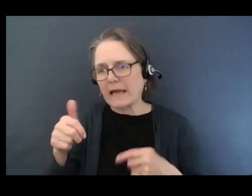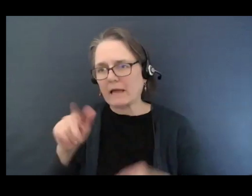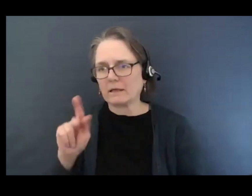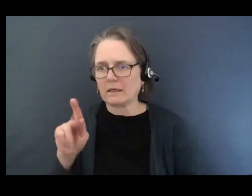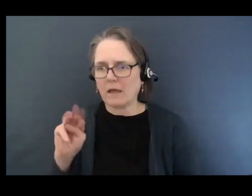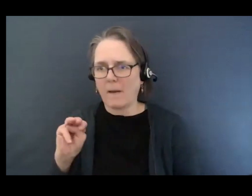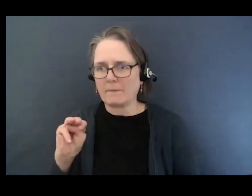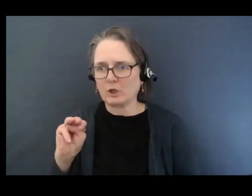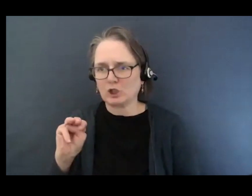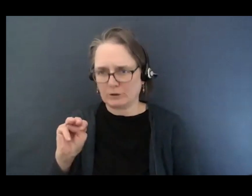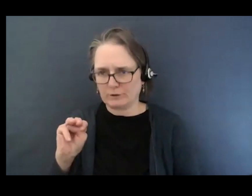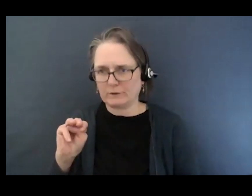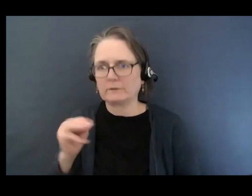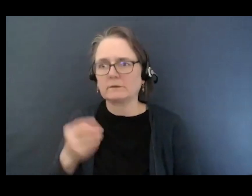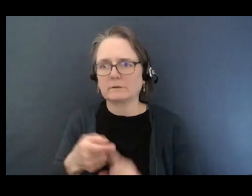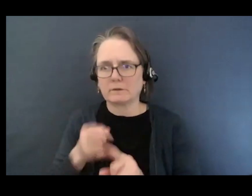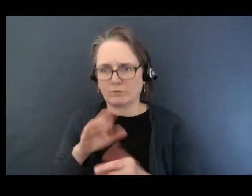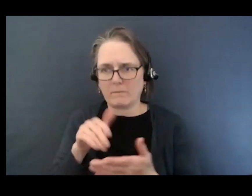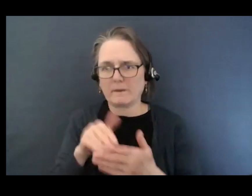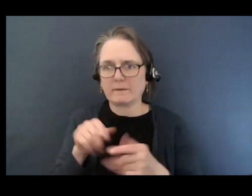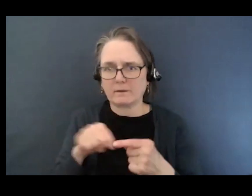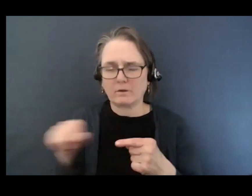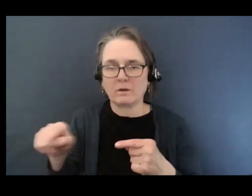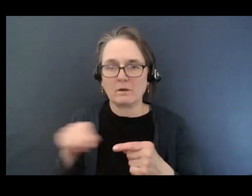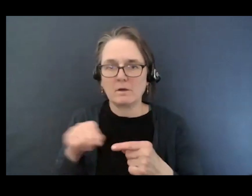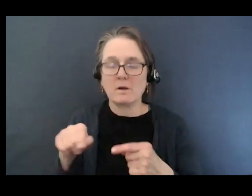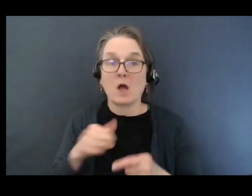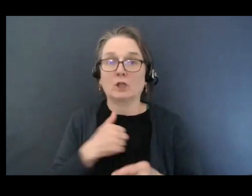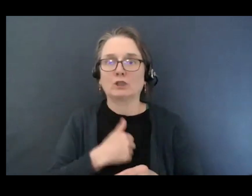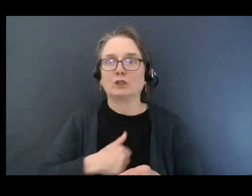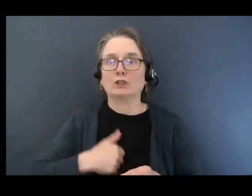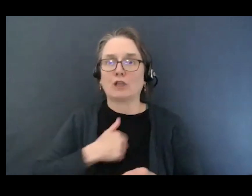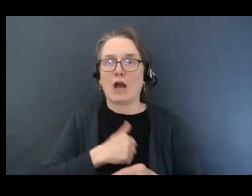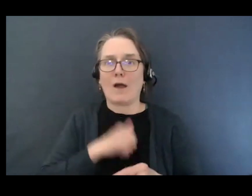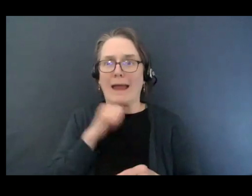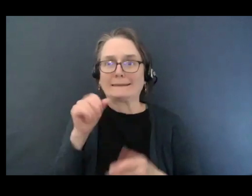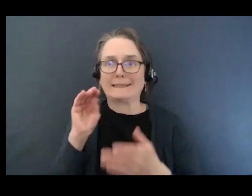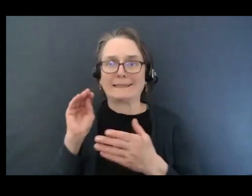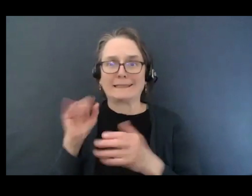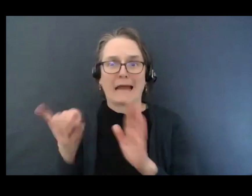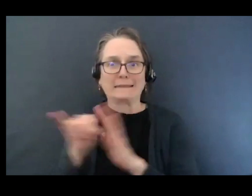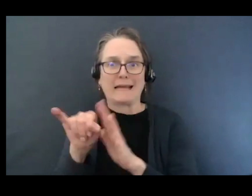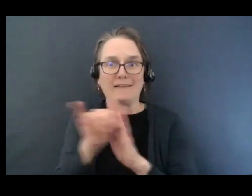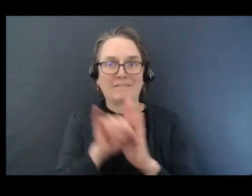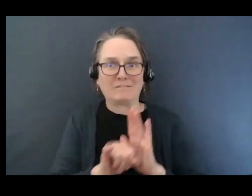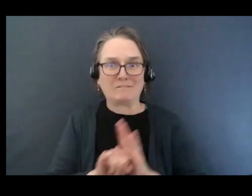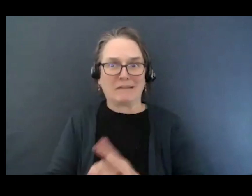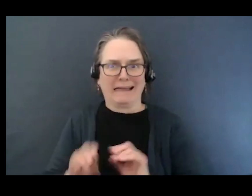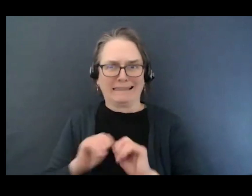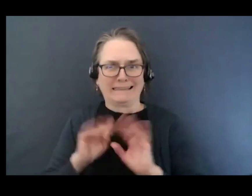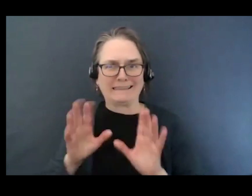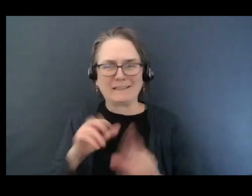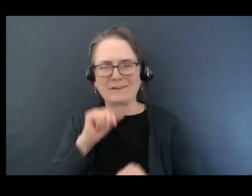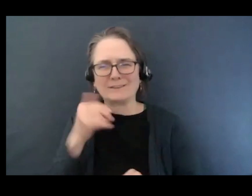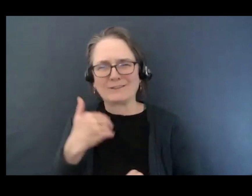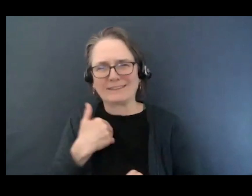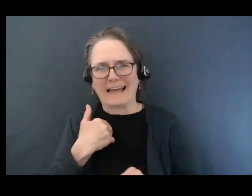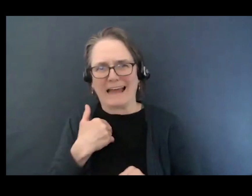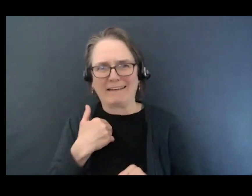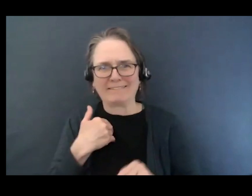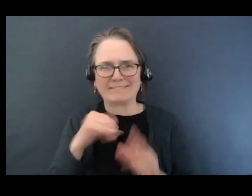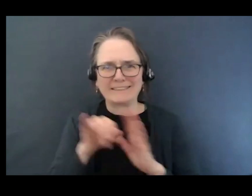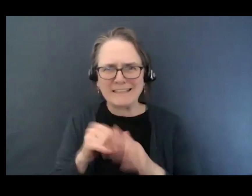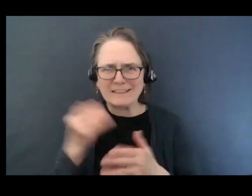Sorry I didn't put the units on this map. That is an unforgivable sin from a GIS perspective, but you know, darker colors means